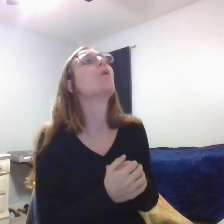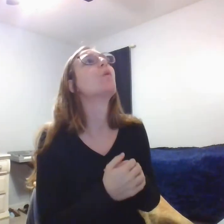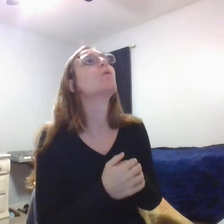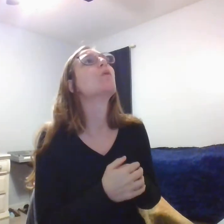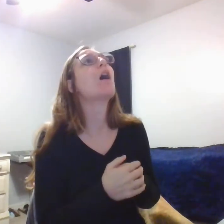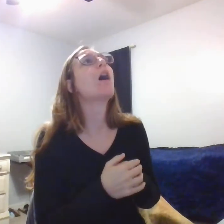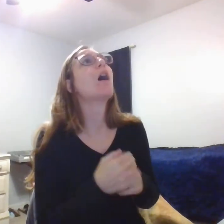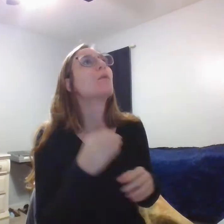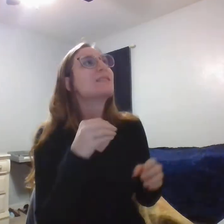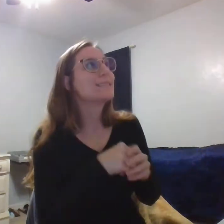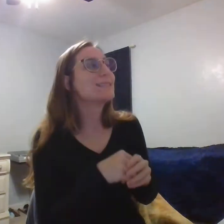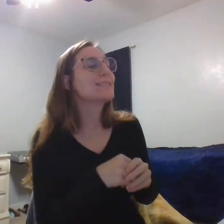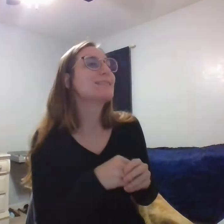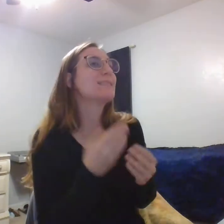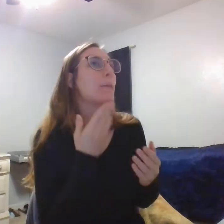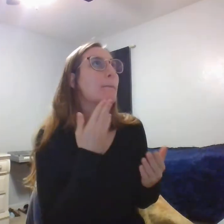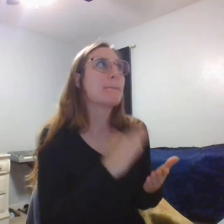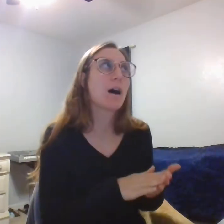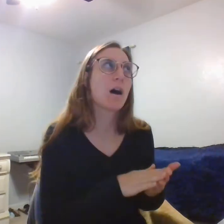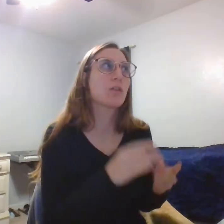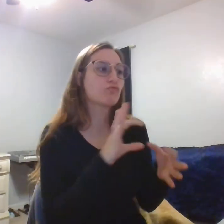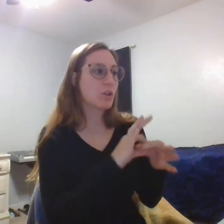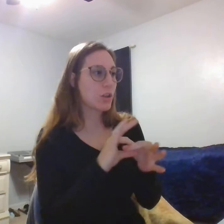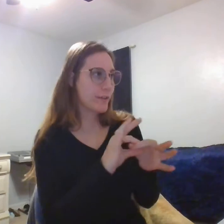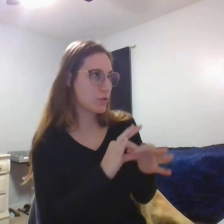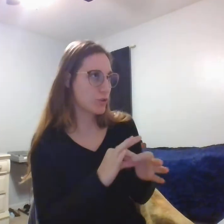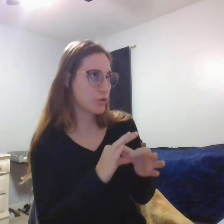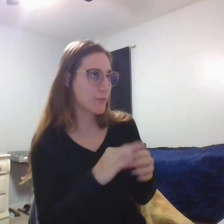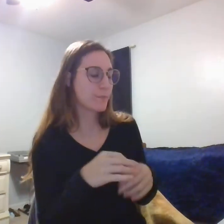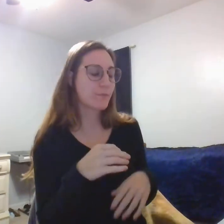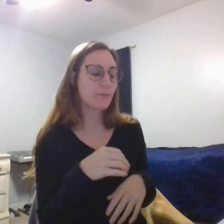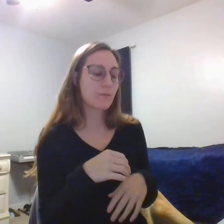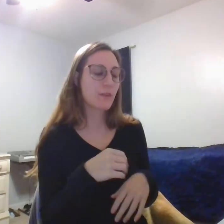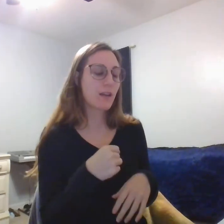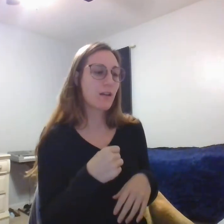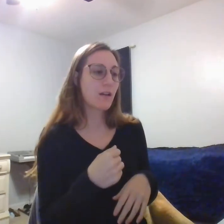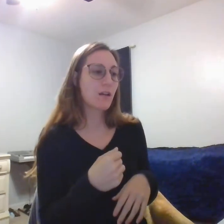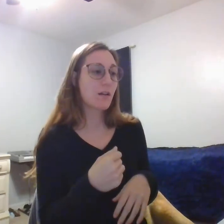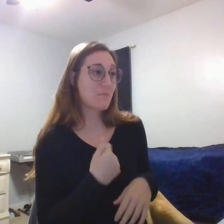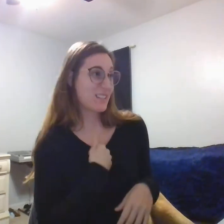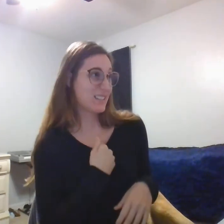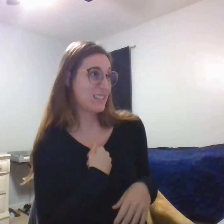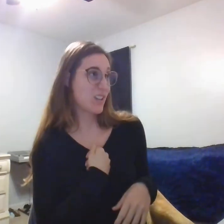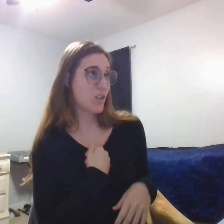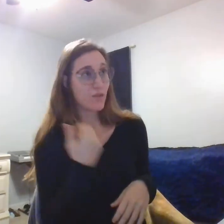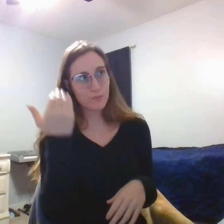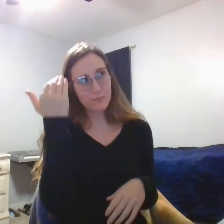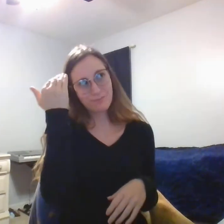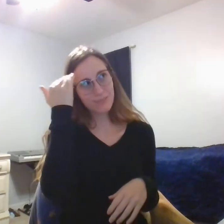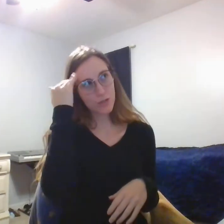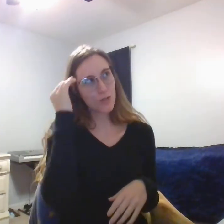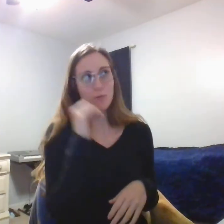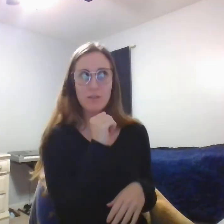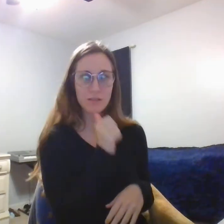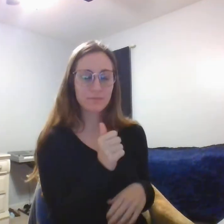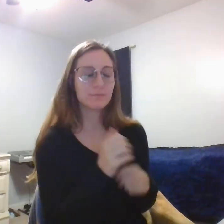was. I didn't really want to be alone. I think the last few years after that, I've been okay with being alone. Like, I would never even just be sat